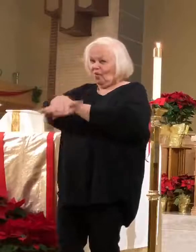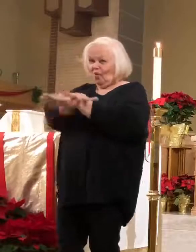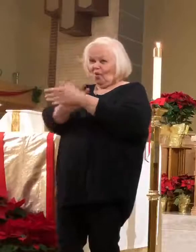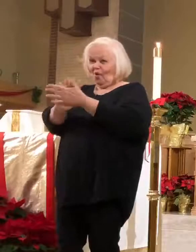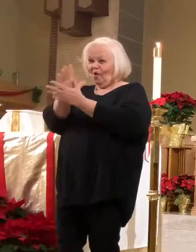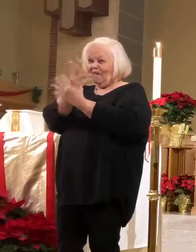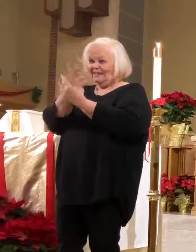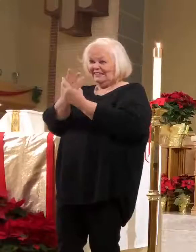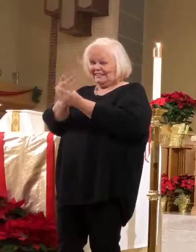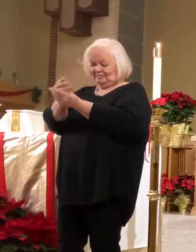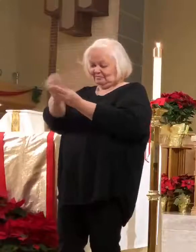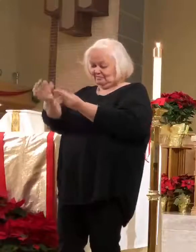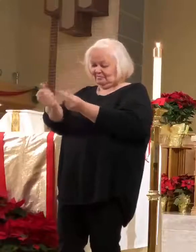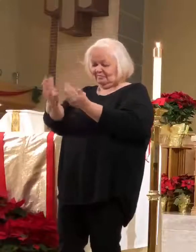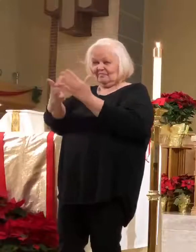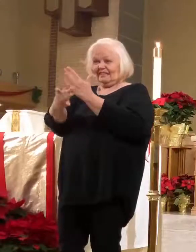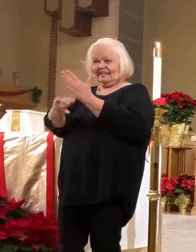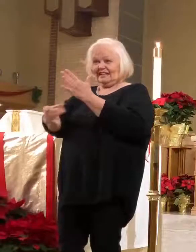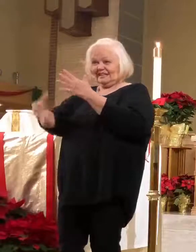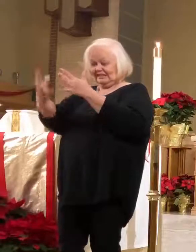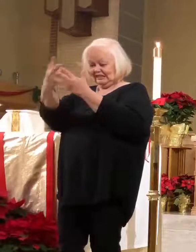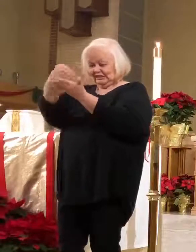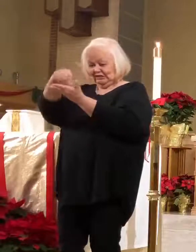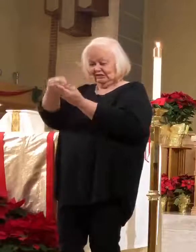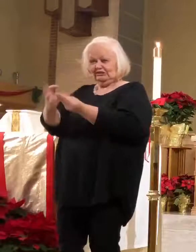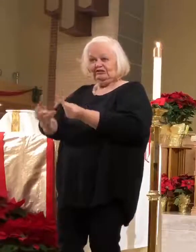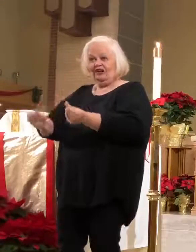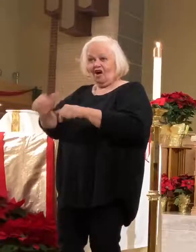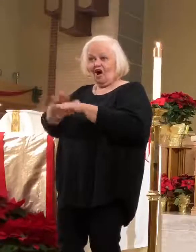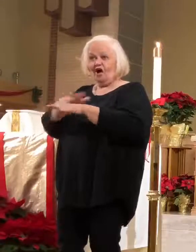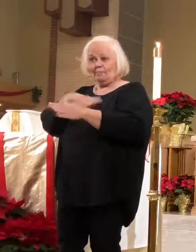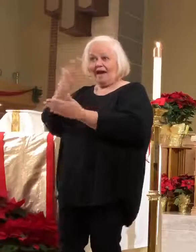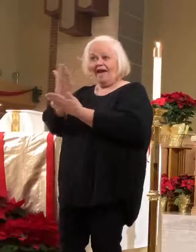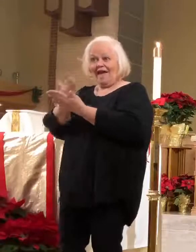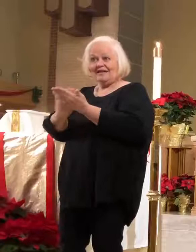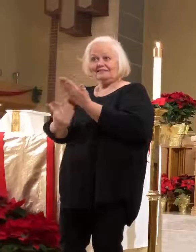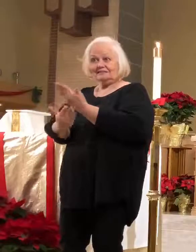It was just, you know, sitting there and it just poured. And then,